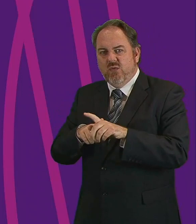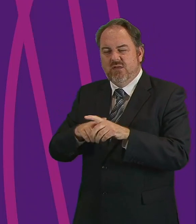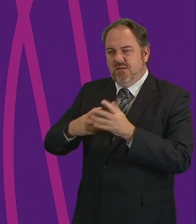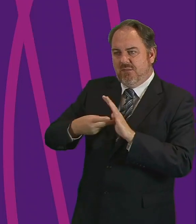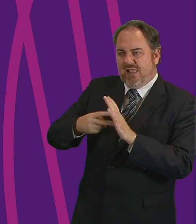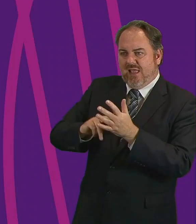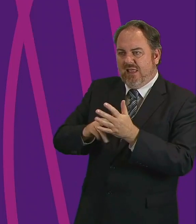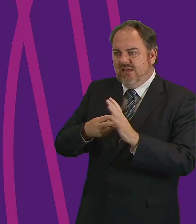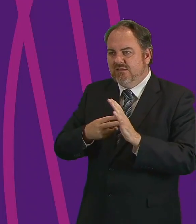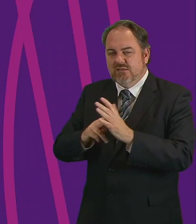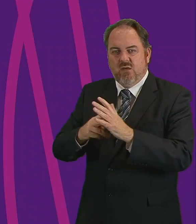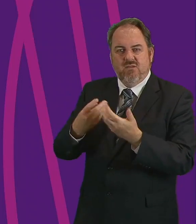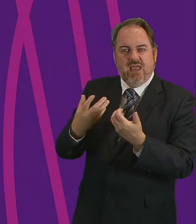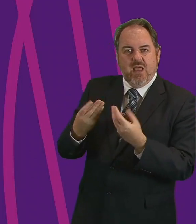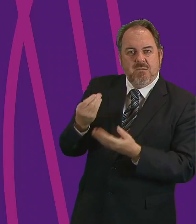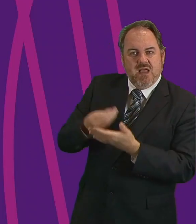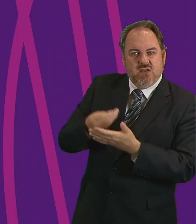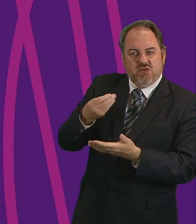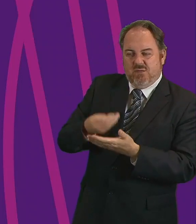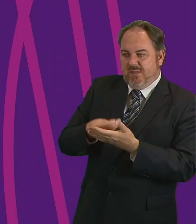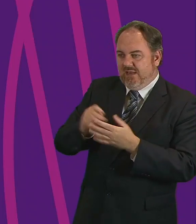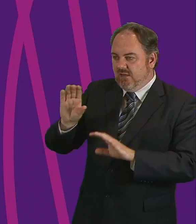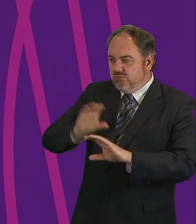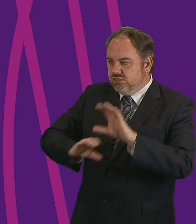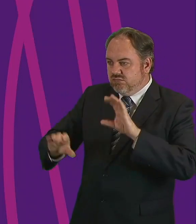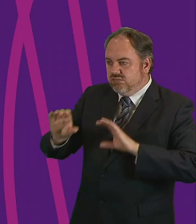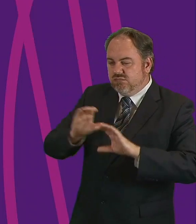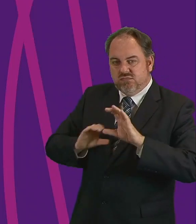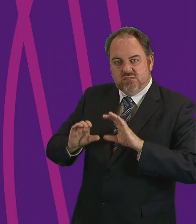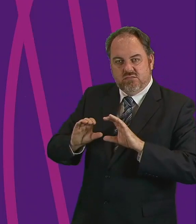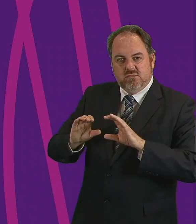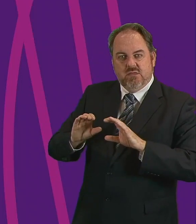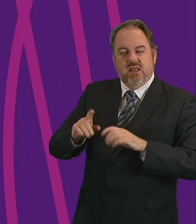the modelling that was done by other groups of economists. I